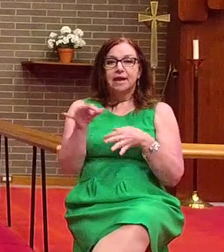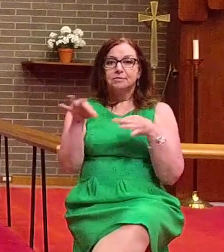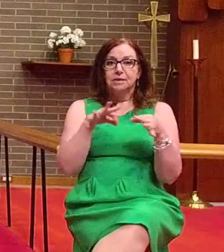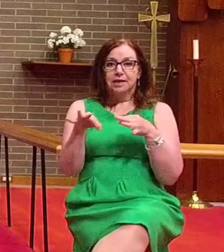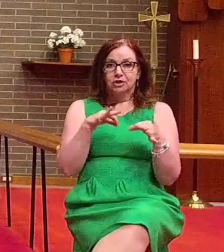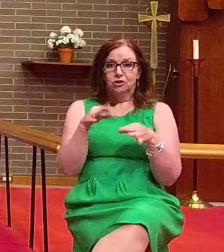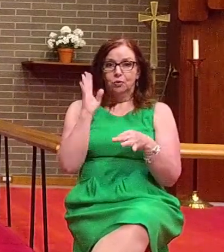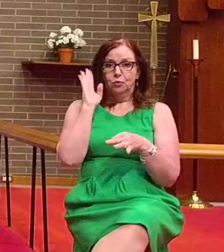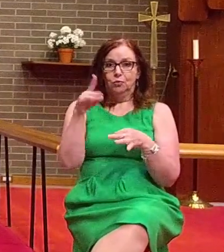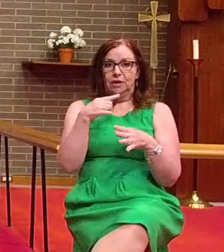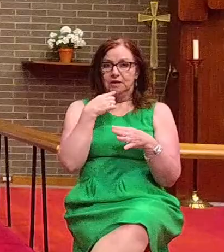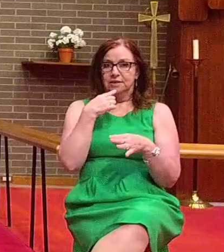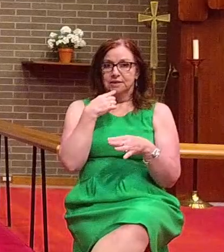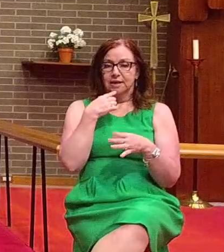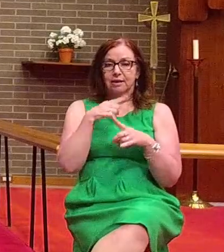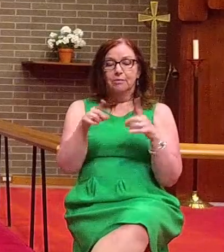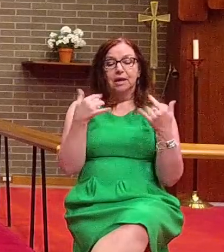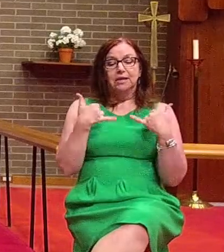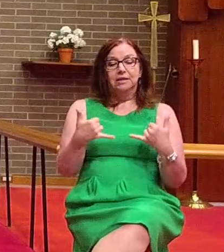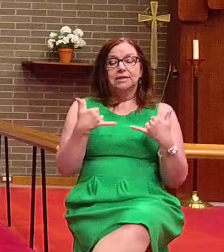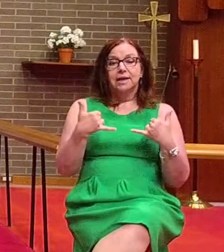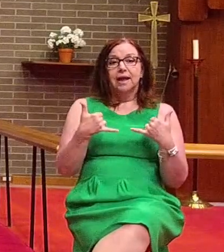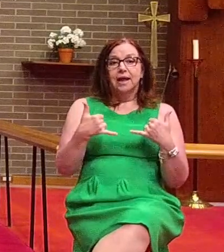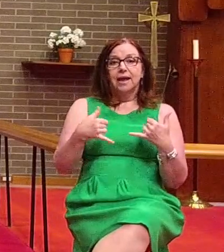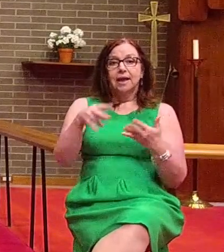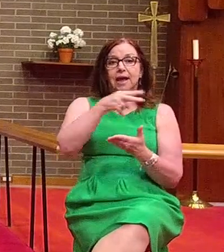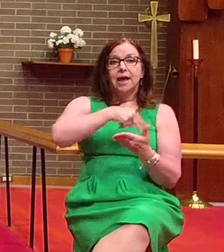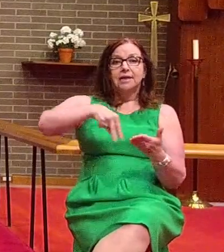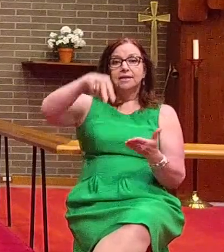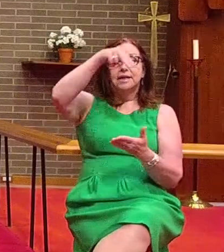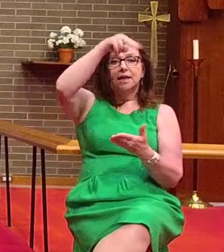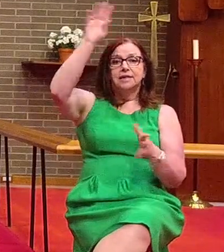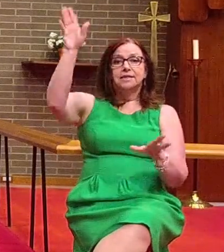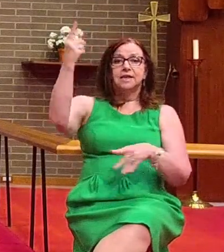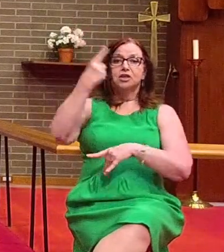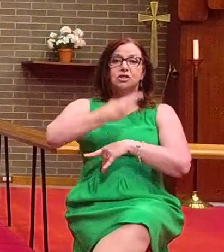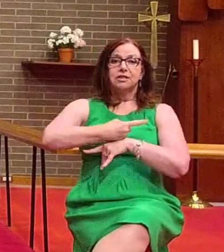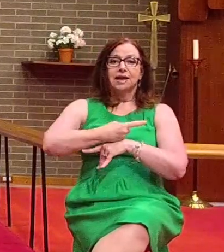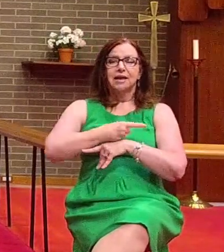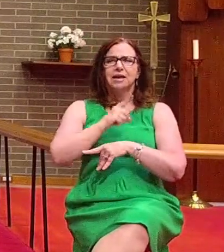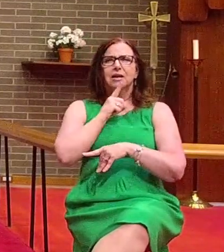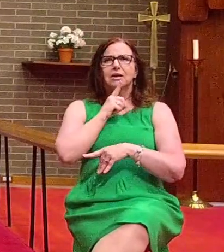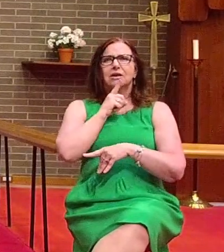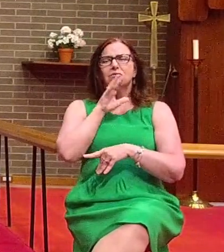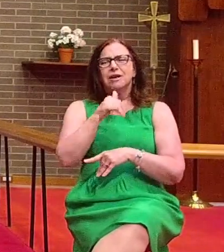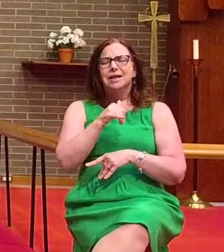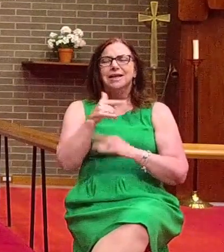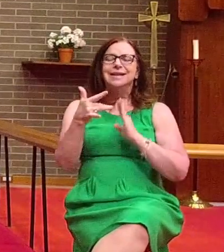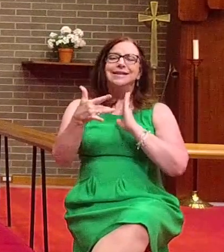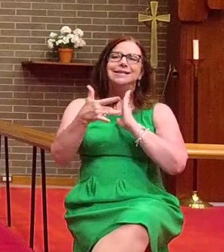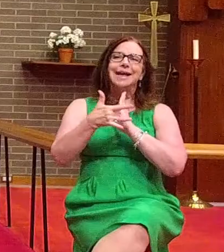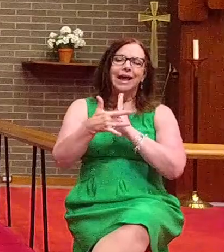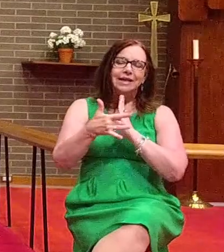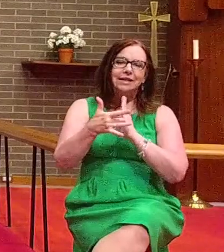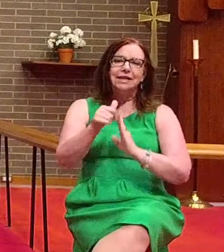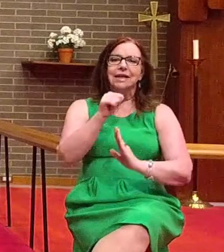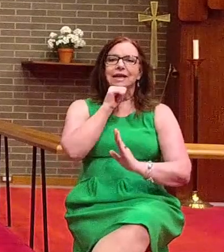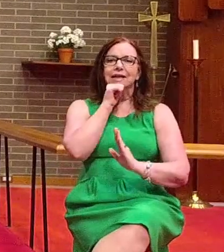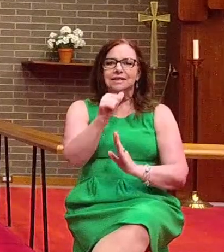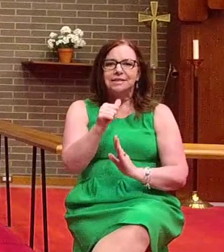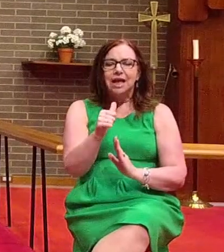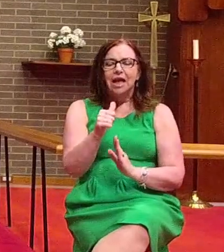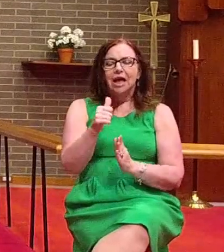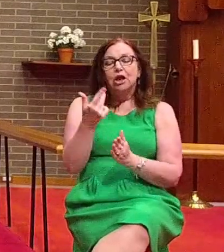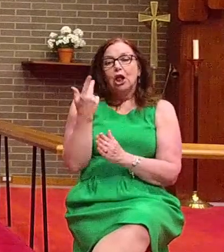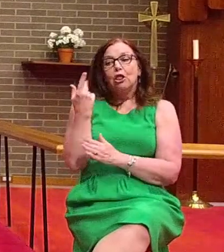Today is Ascension Day. Well, technically, it's not Ascension Day. Technically, it's